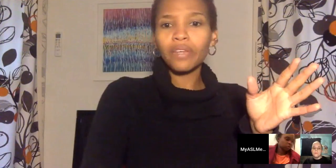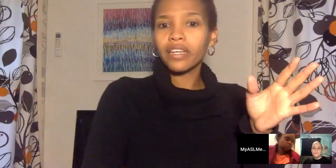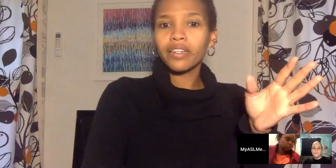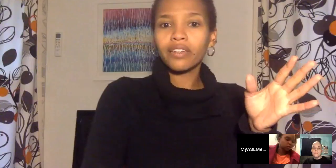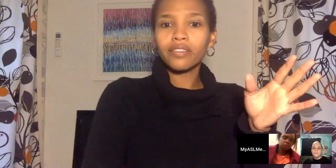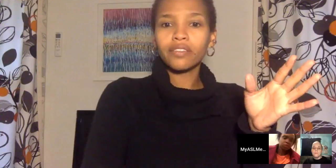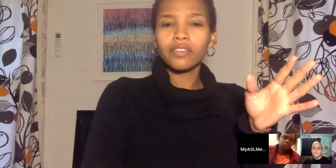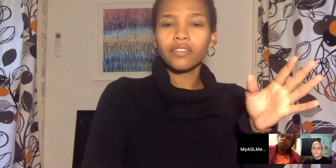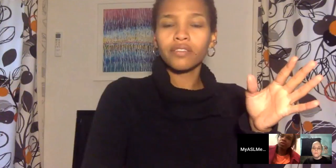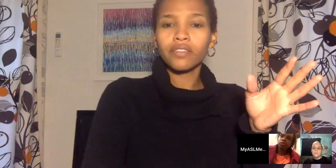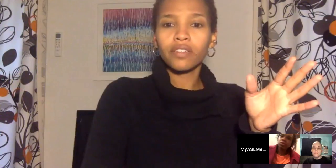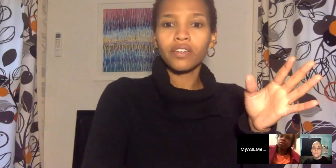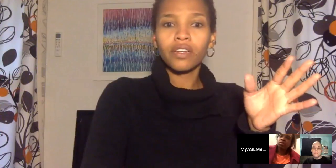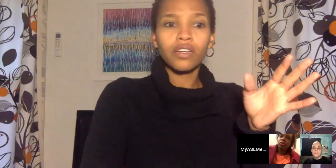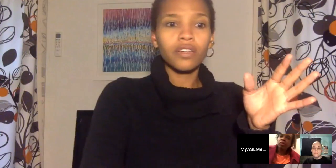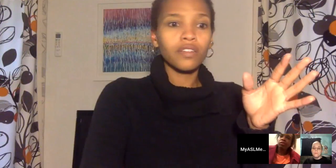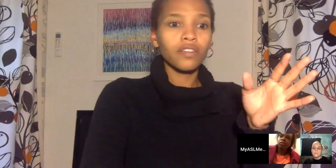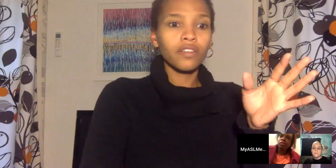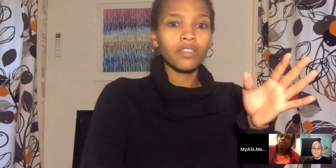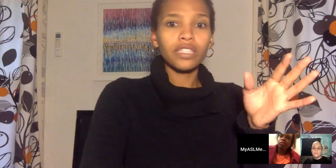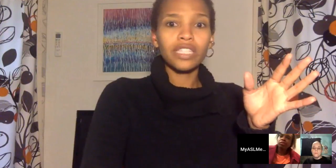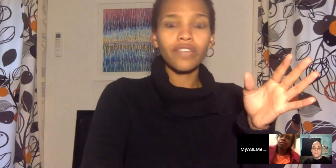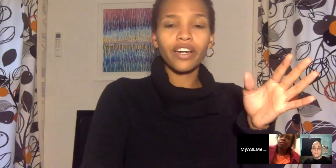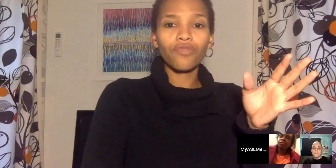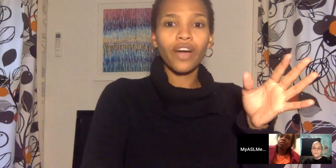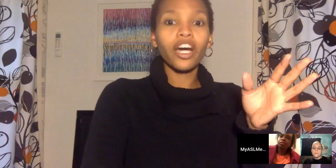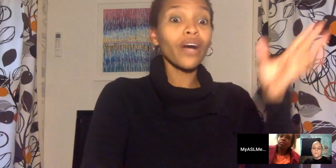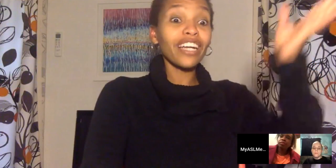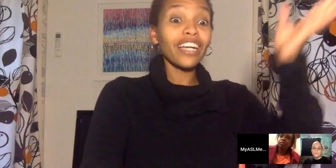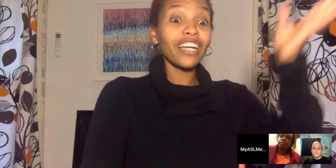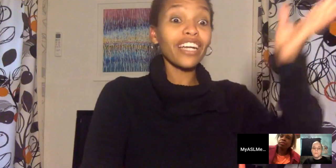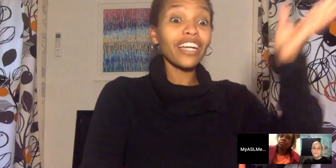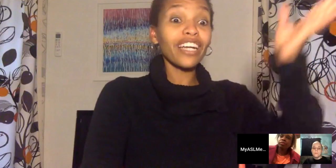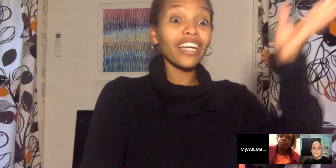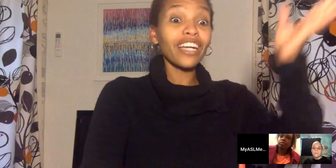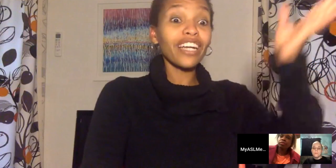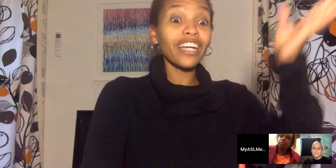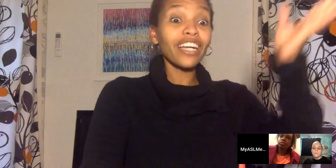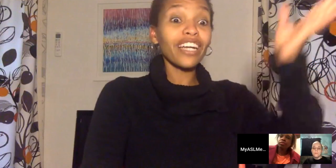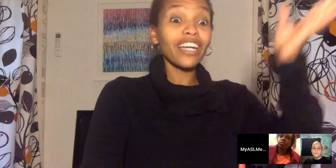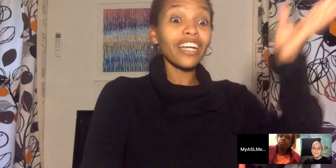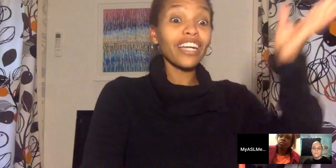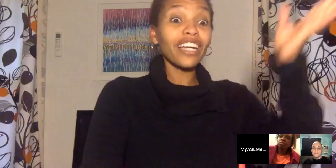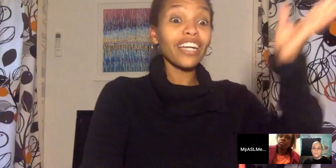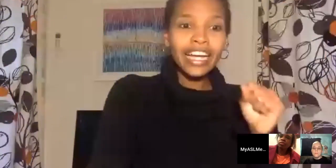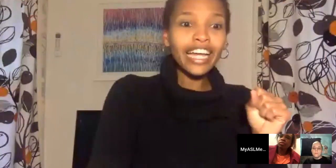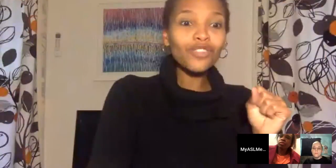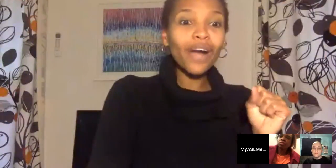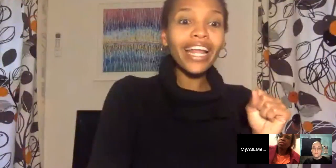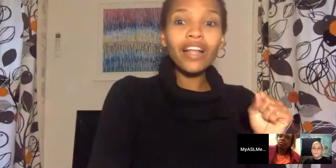minute and, let's see if I can find, oh, I just landed right on it. Yay, that never happens. It's right at like